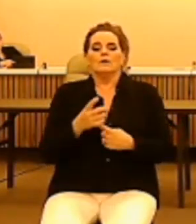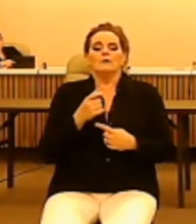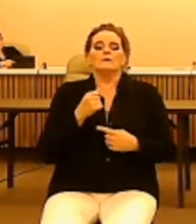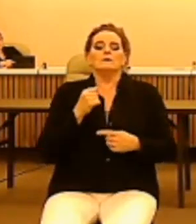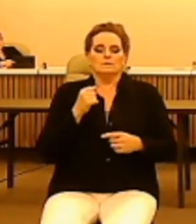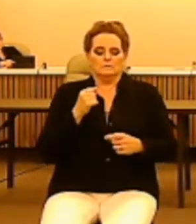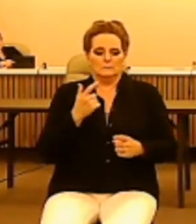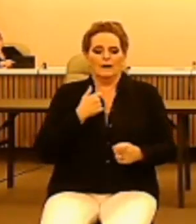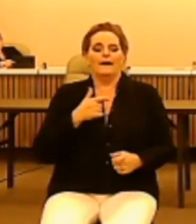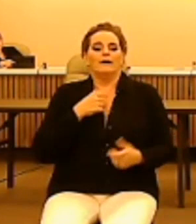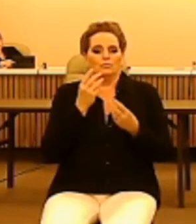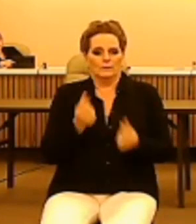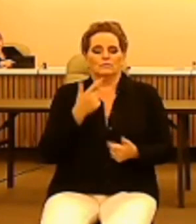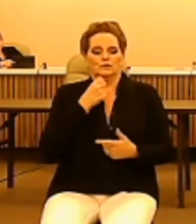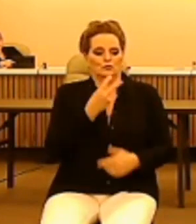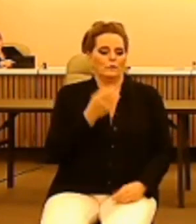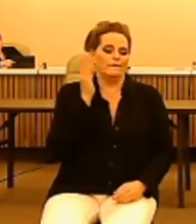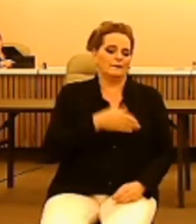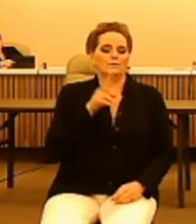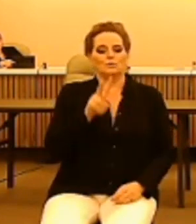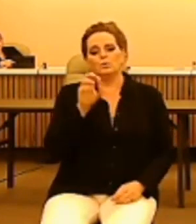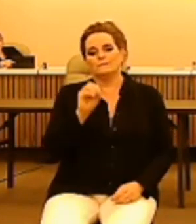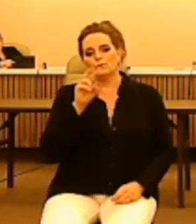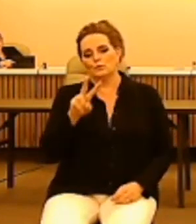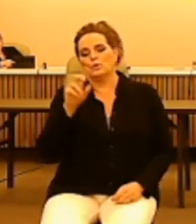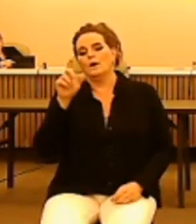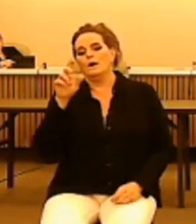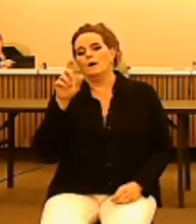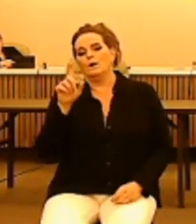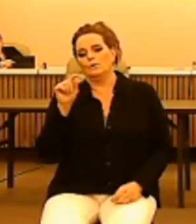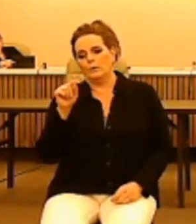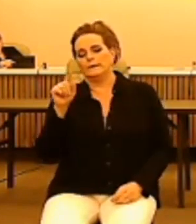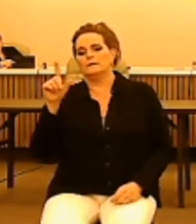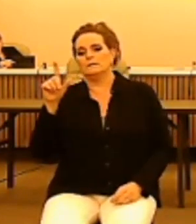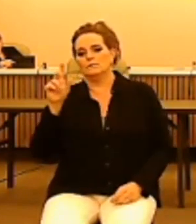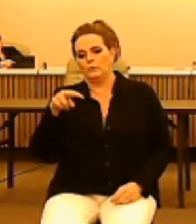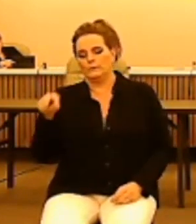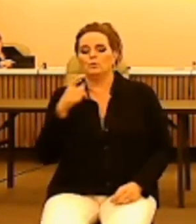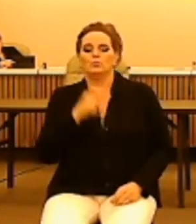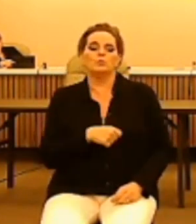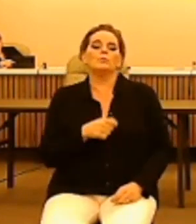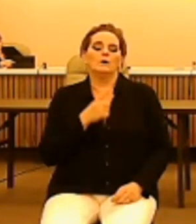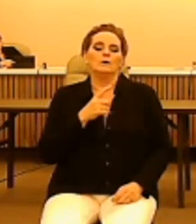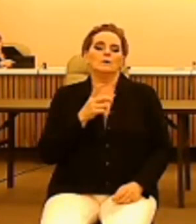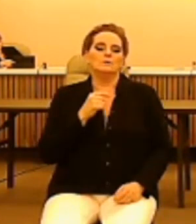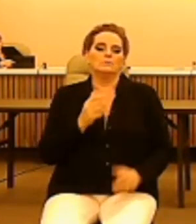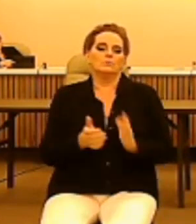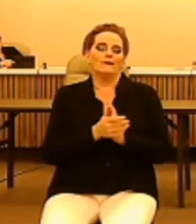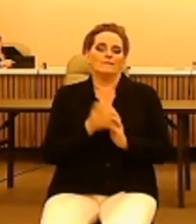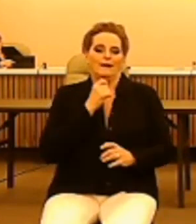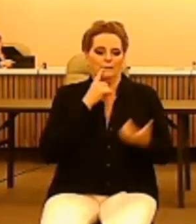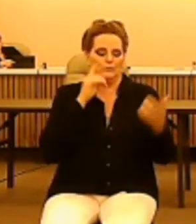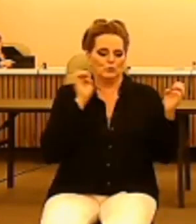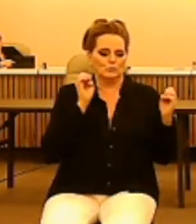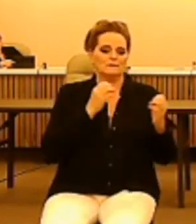board members, I have resolution 12-202, 2022, to ratify the emergency and sole source